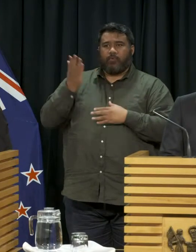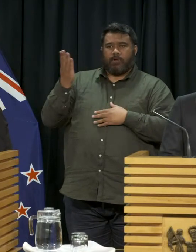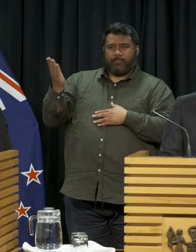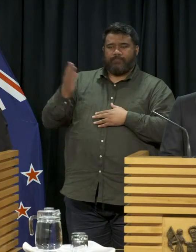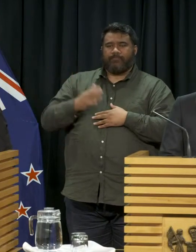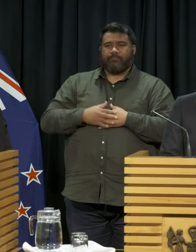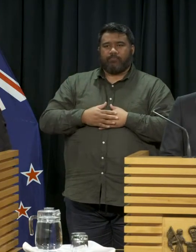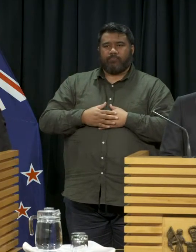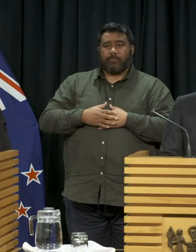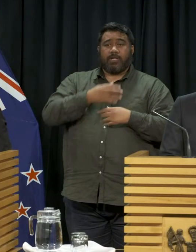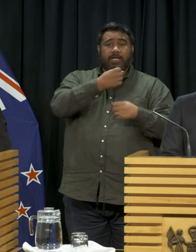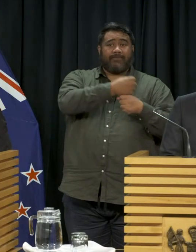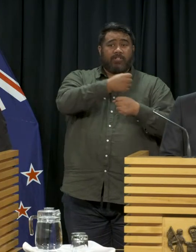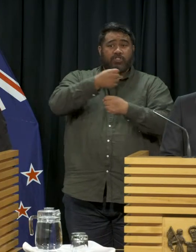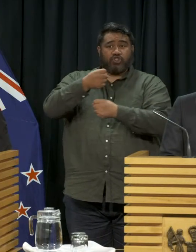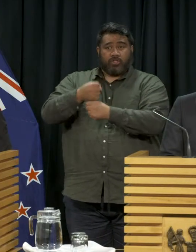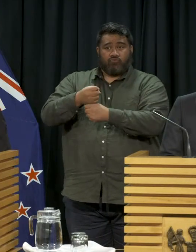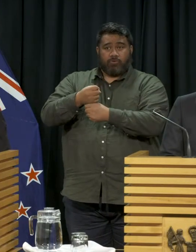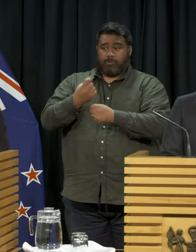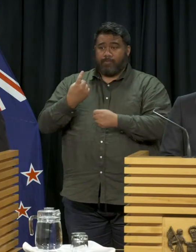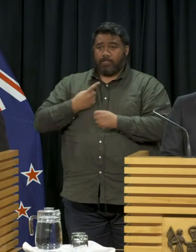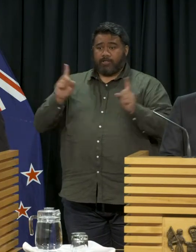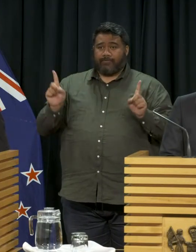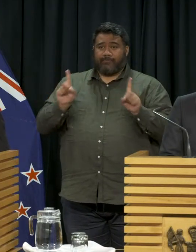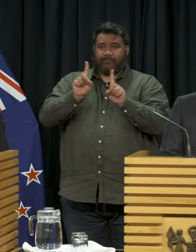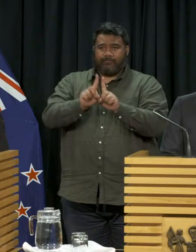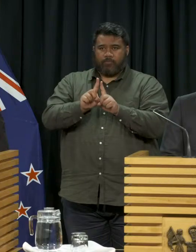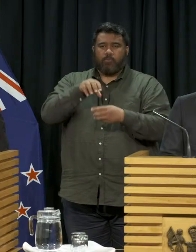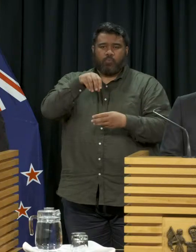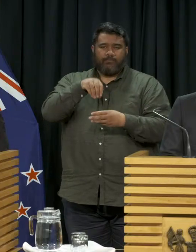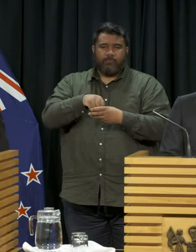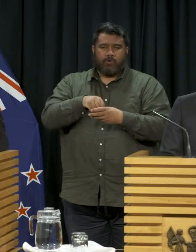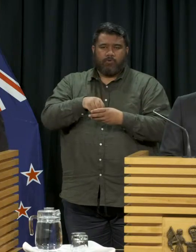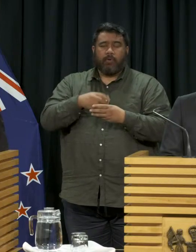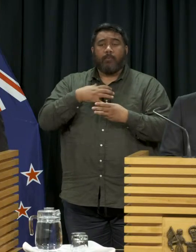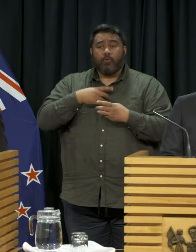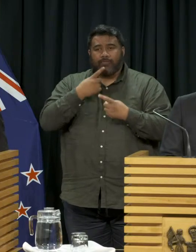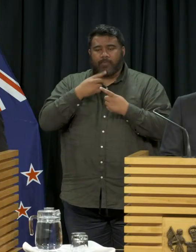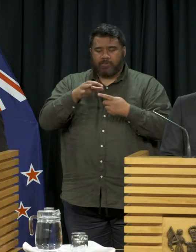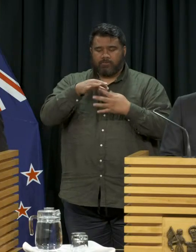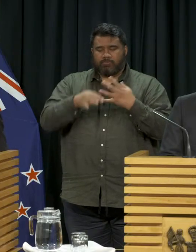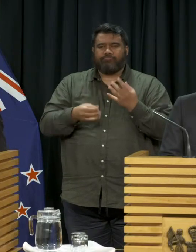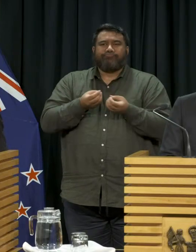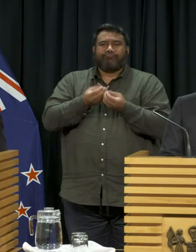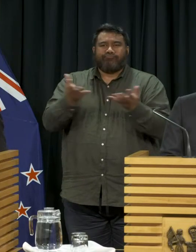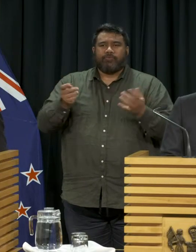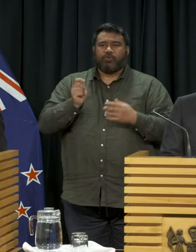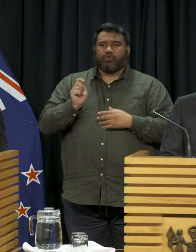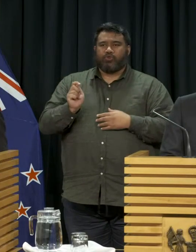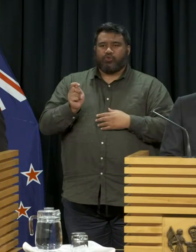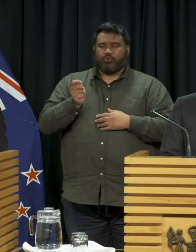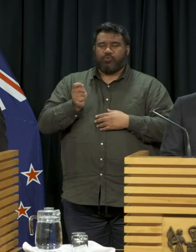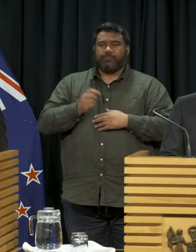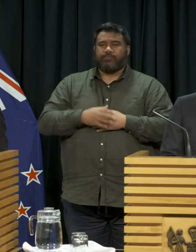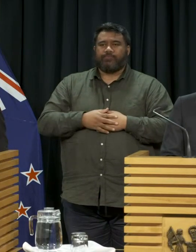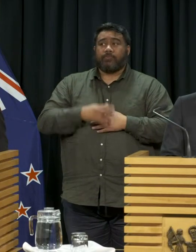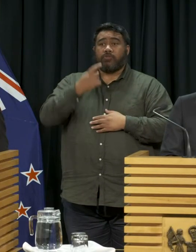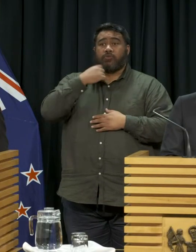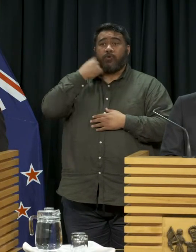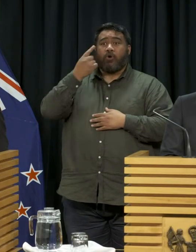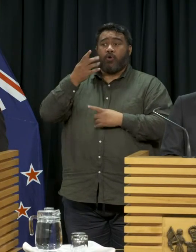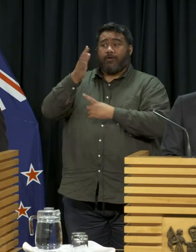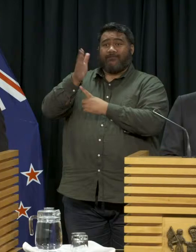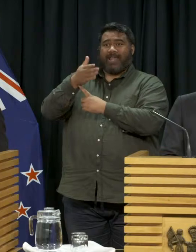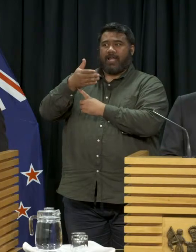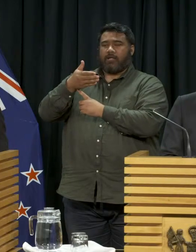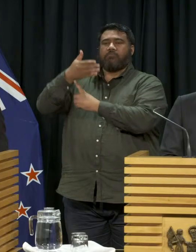participate in the service, and we will put out further details shortly. Tomorrow, flags will fly at half-mast, while the House sits